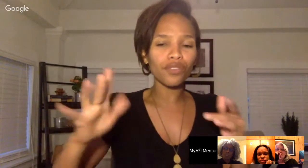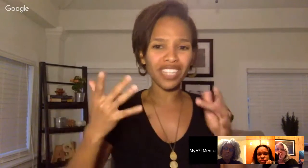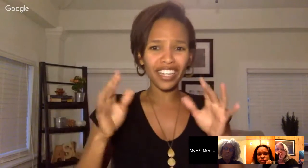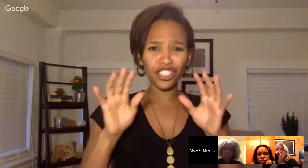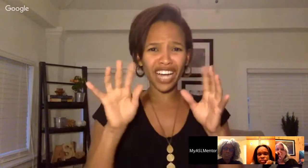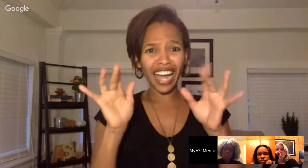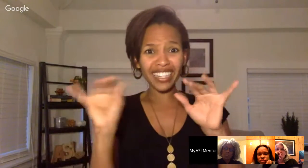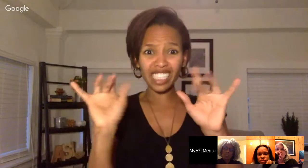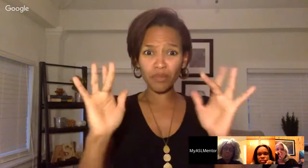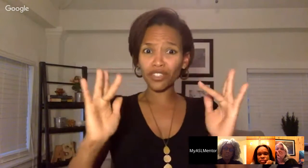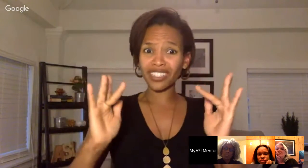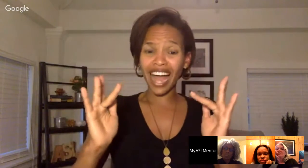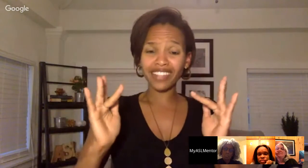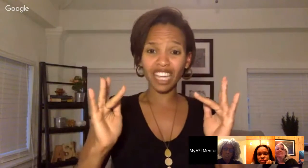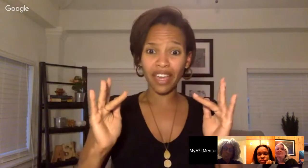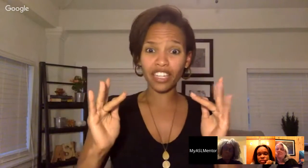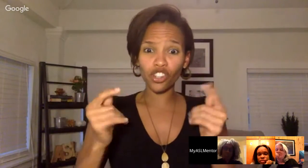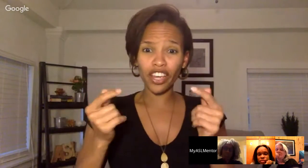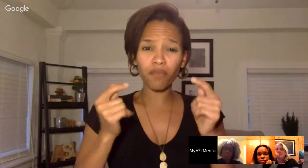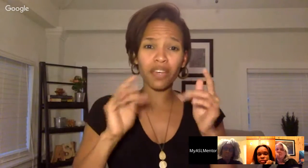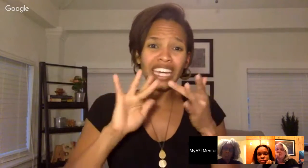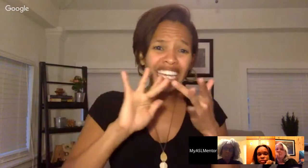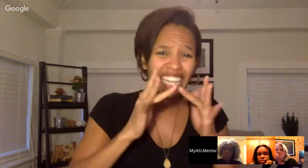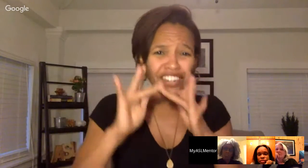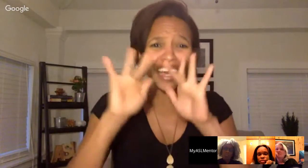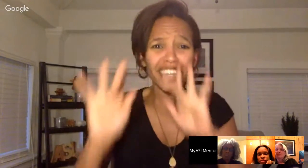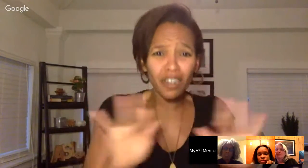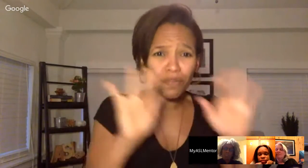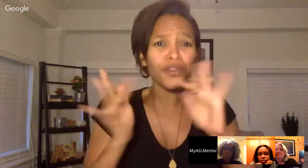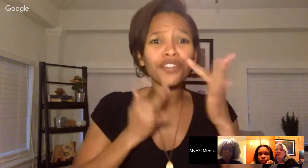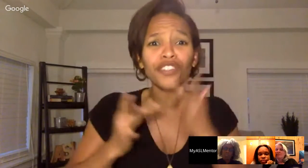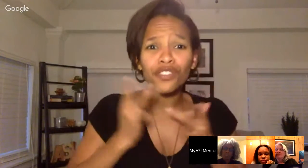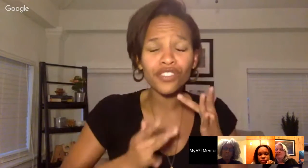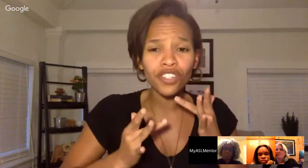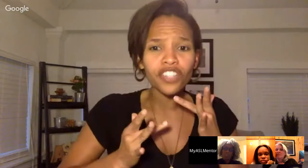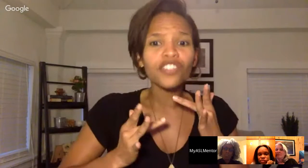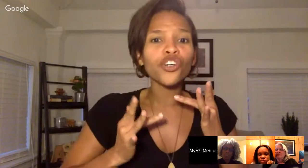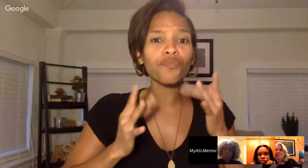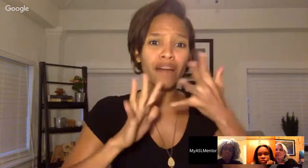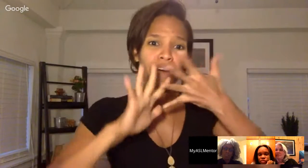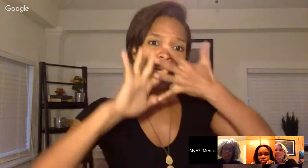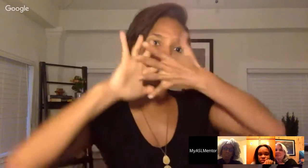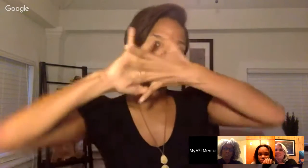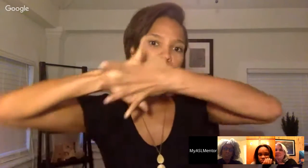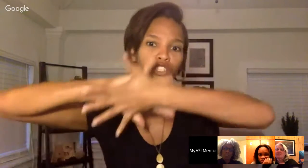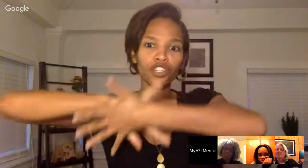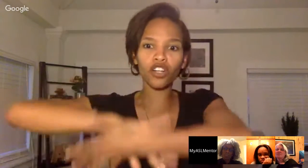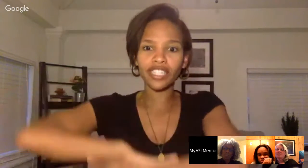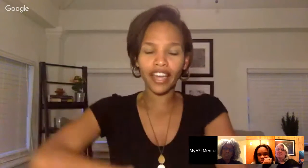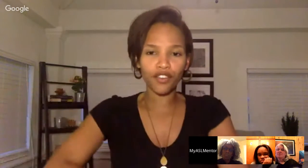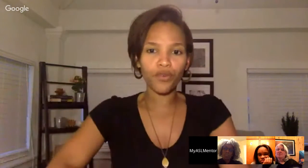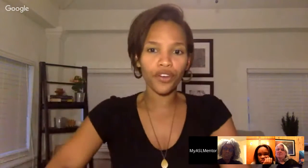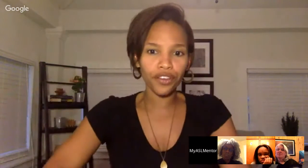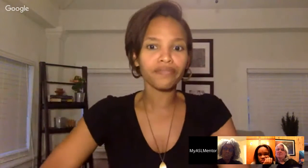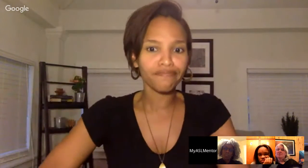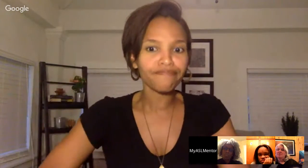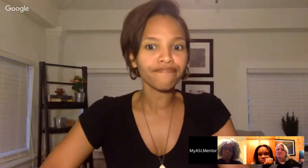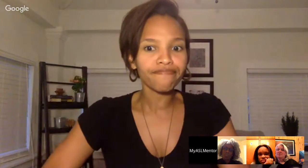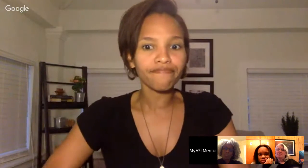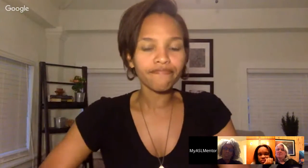those signs are kind of similar, exact same hand shape. Internet, computers. So that might have just blurred all together for you.